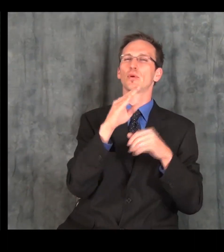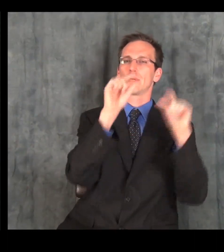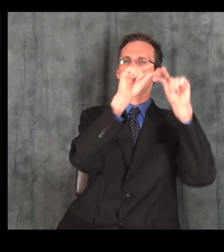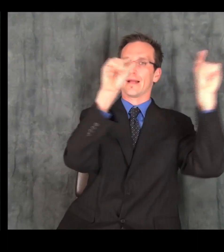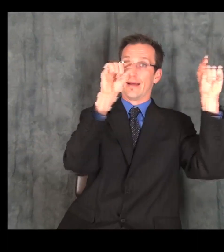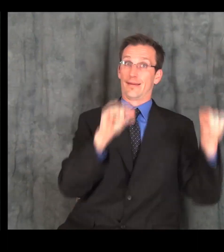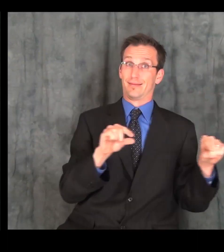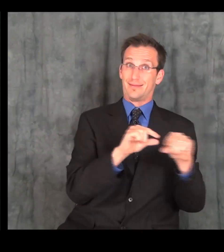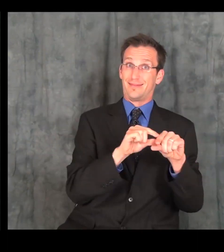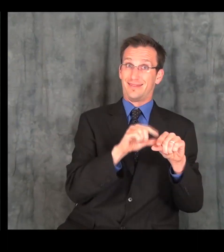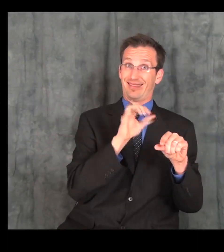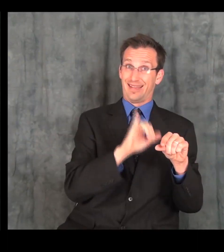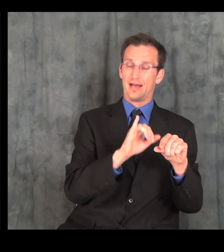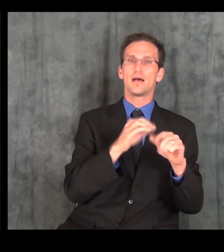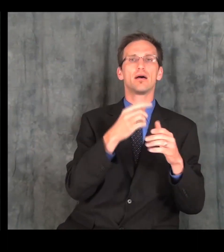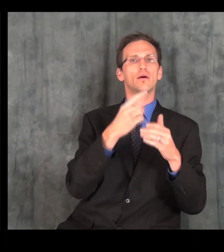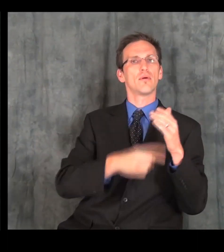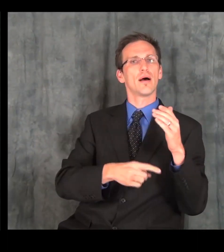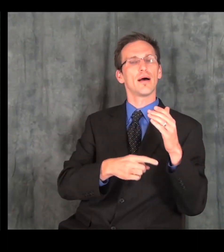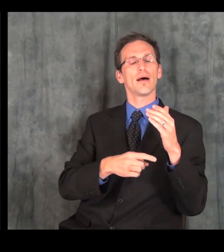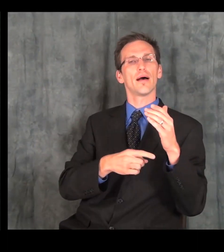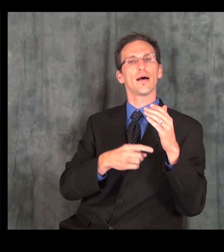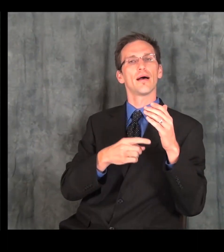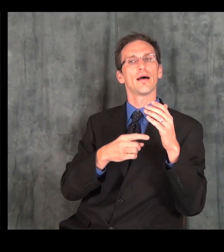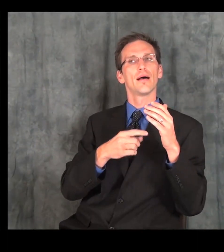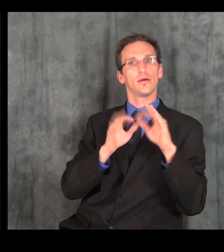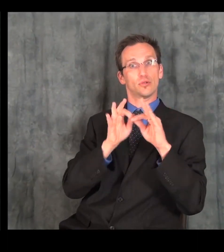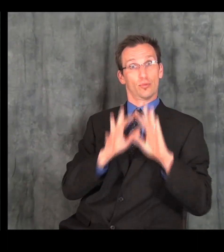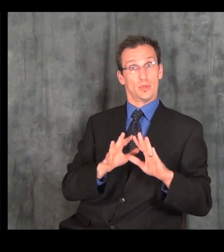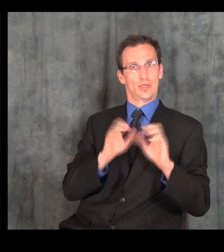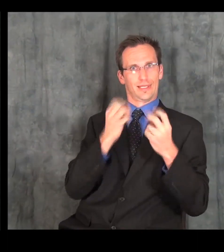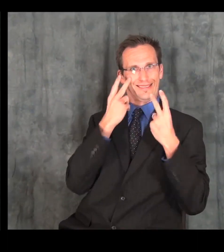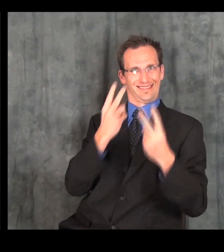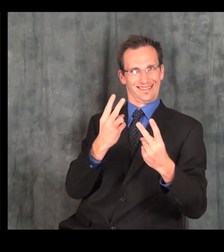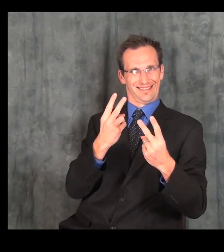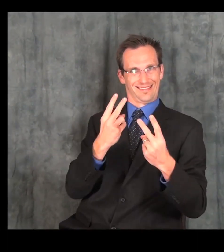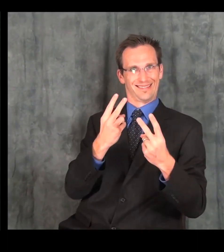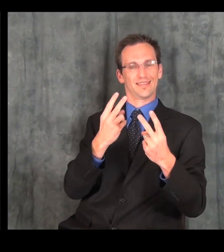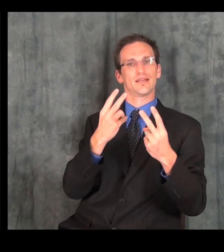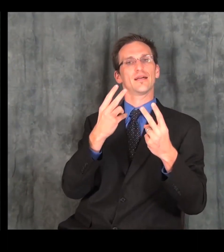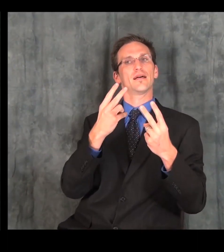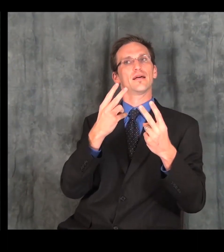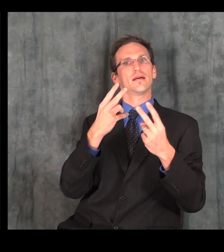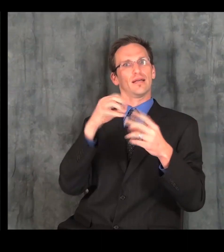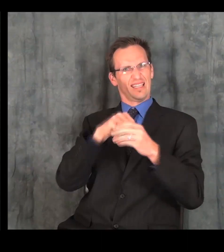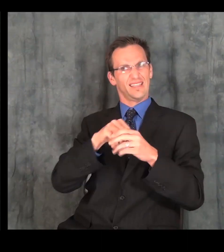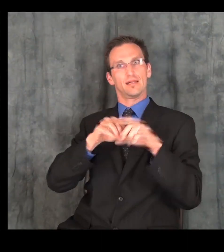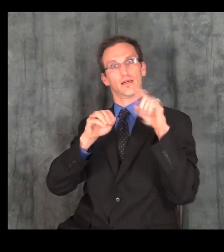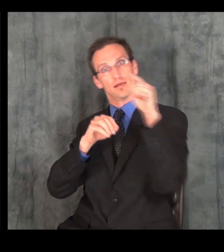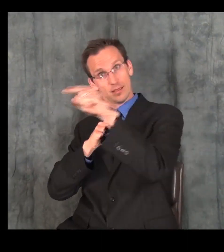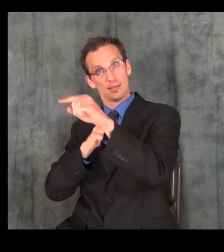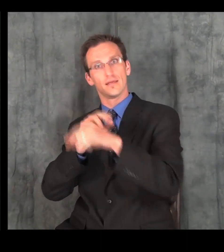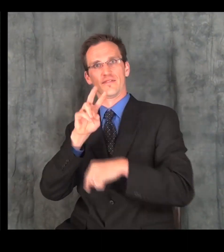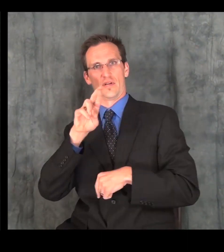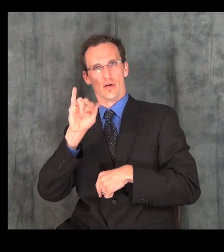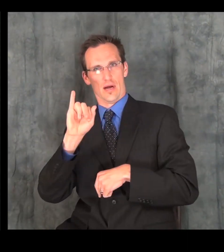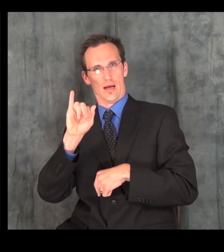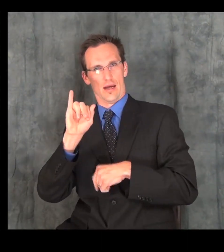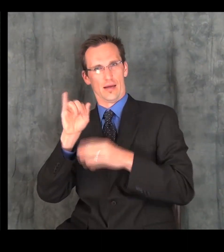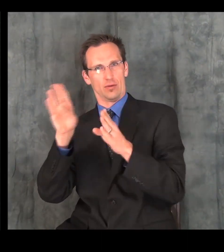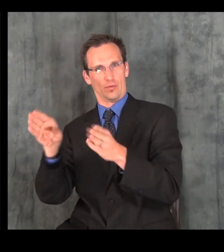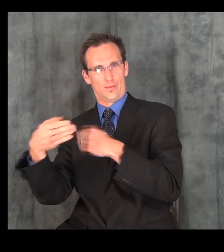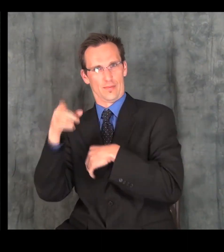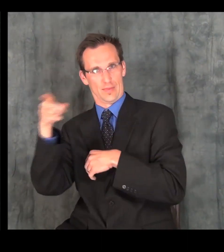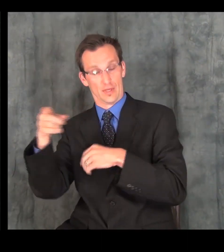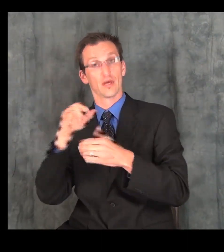it, that this was the view that the interpreter had in the video remote suite that she was in. Again,